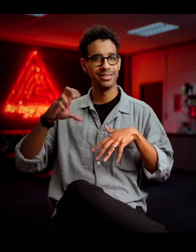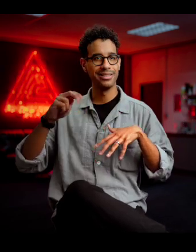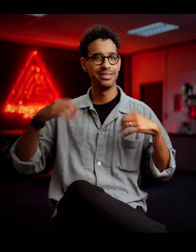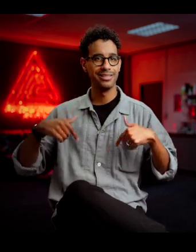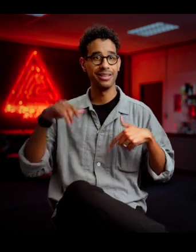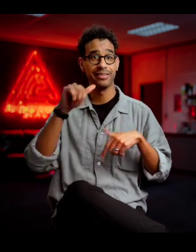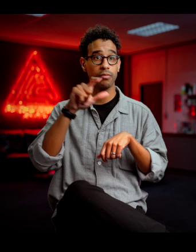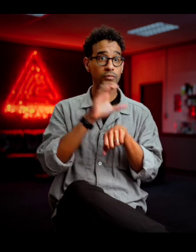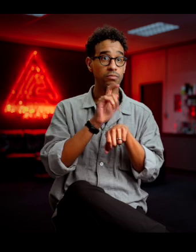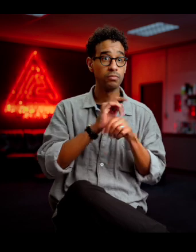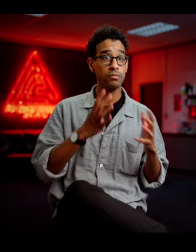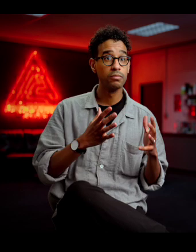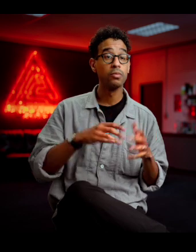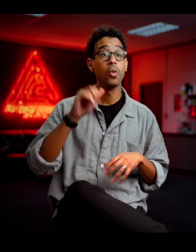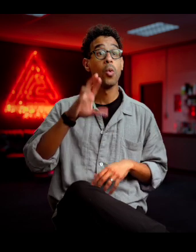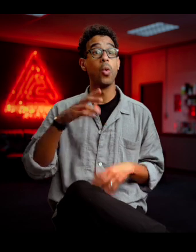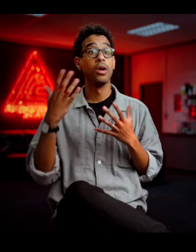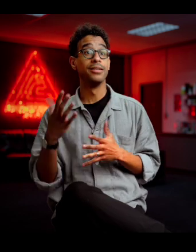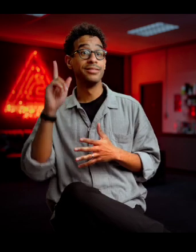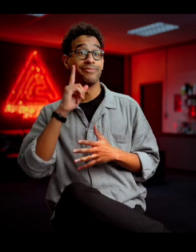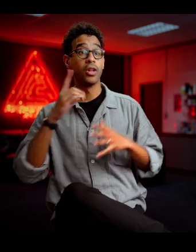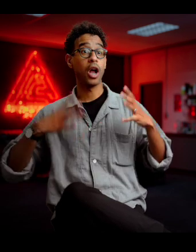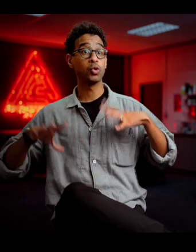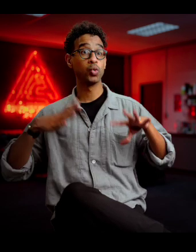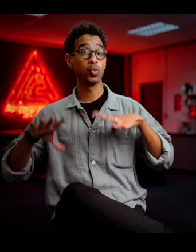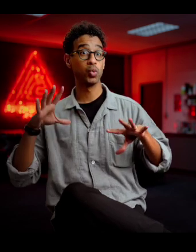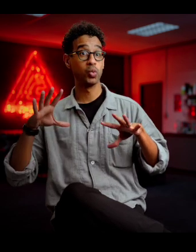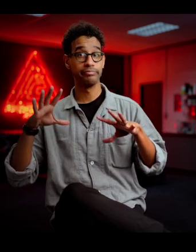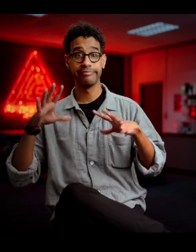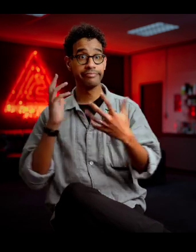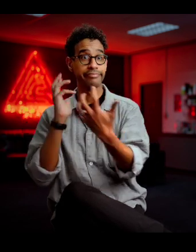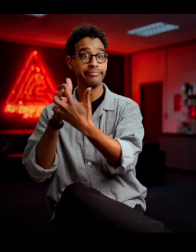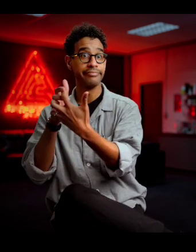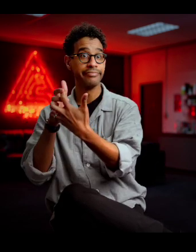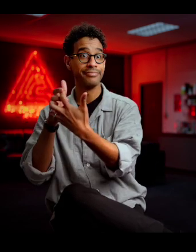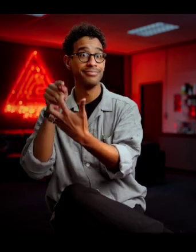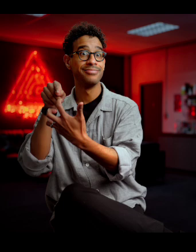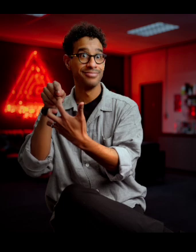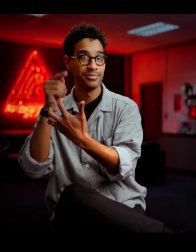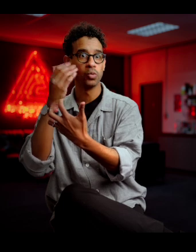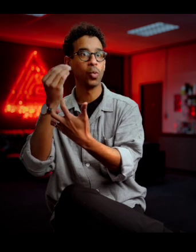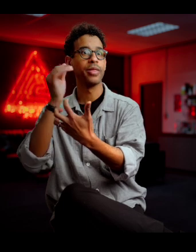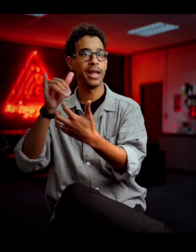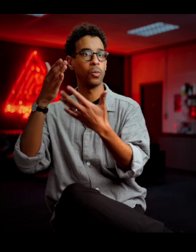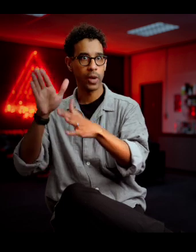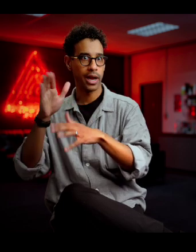behind the scenes, whether they be ASL consultants, deaf and costume and design, wardrobe, making sure